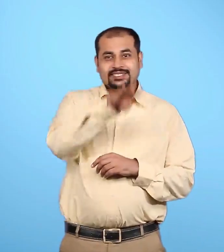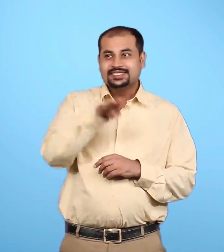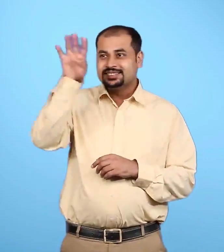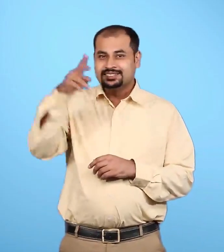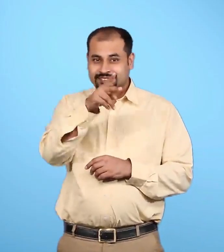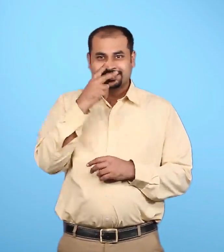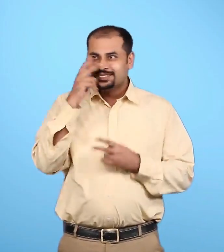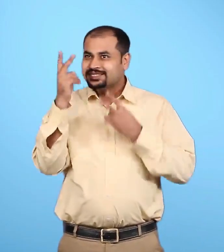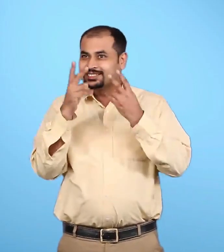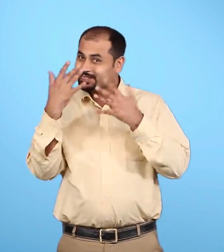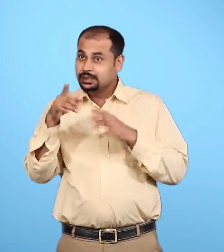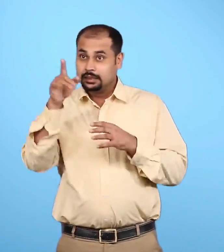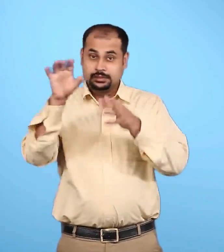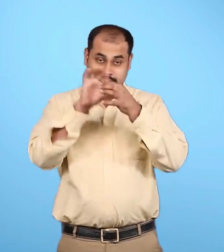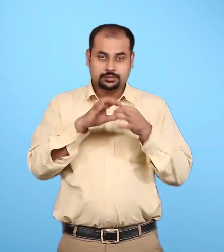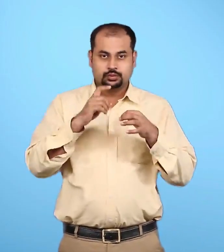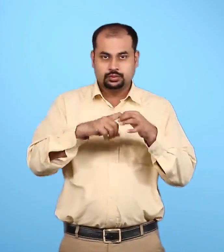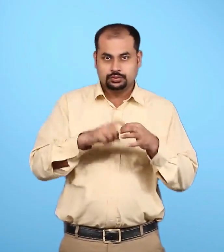Find out from the bar chart.